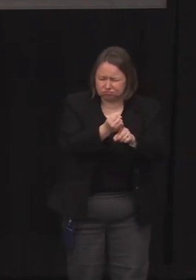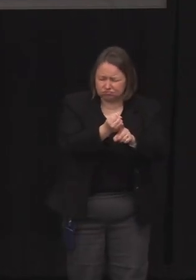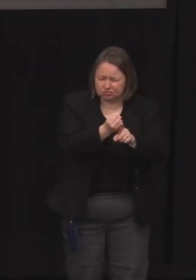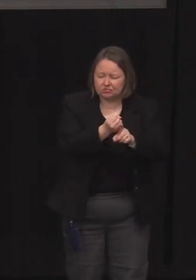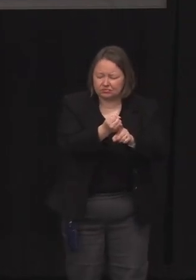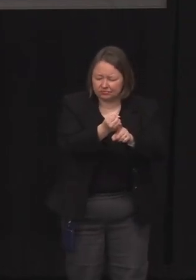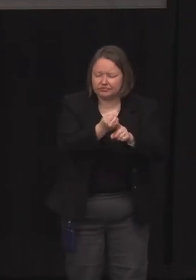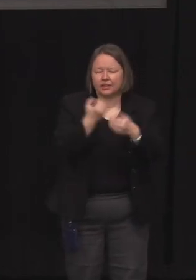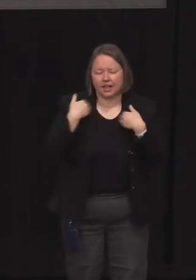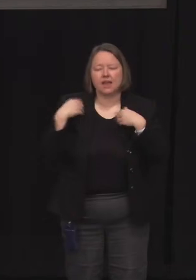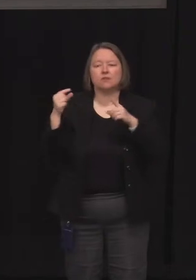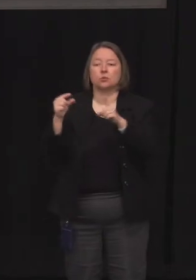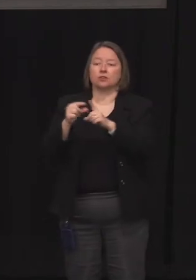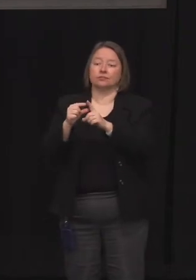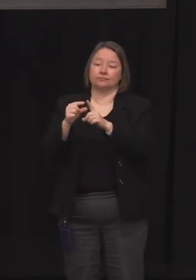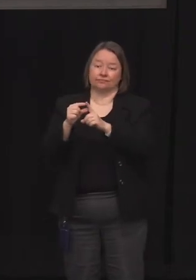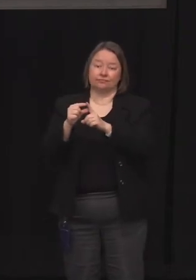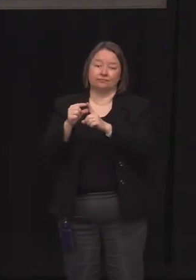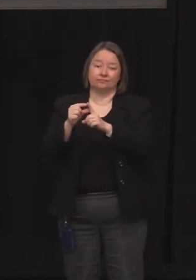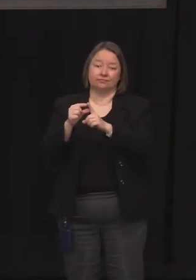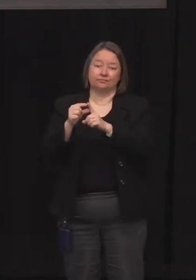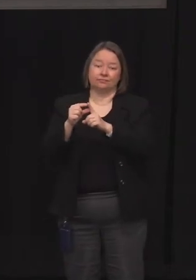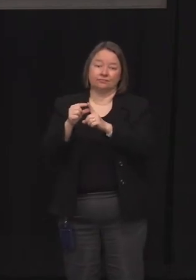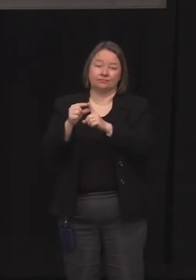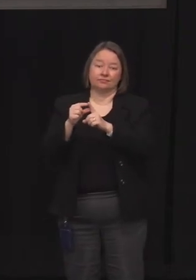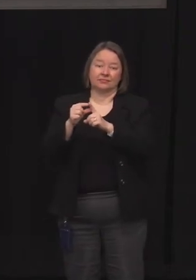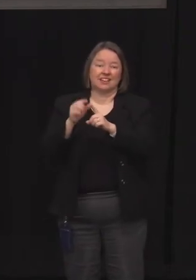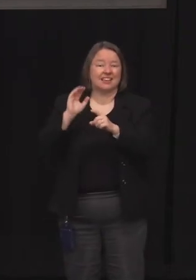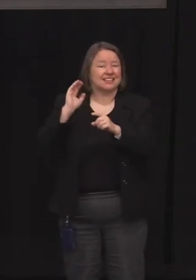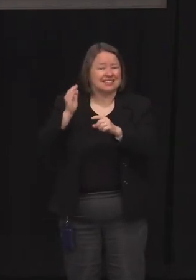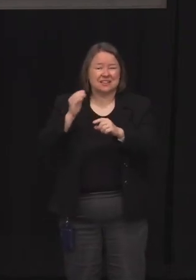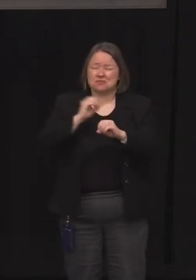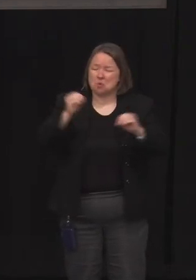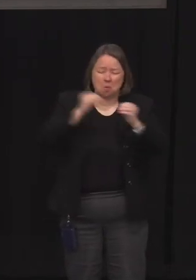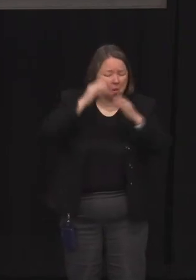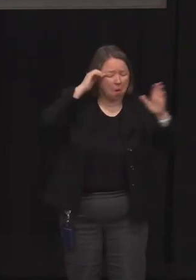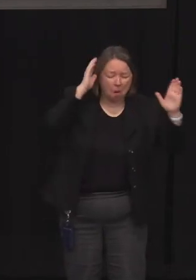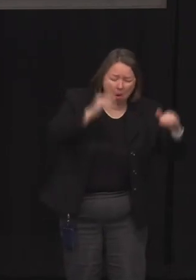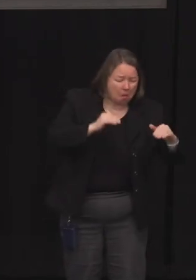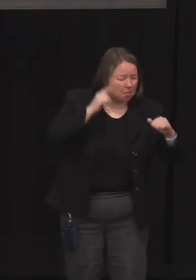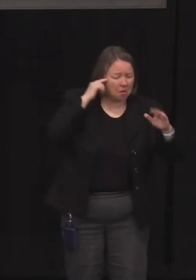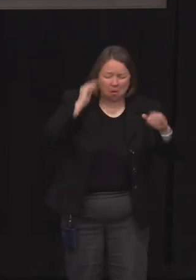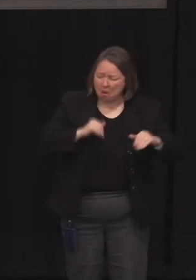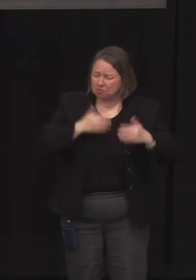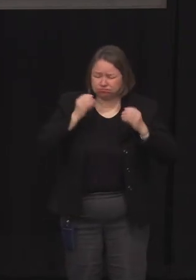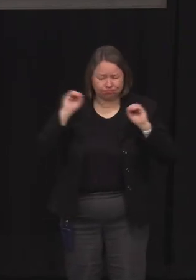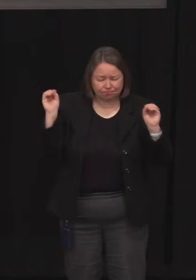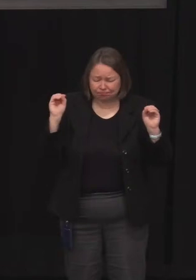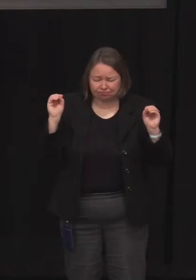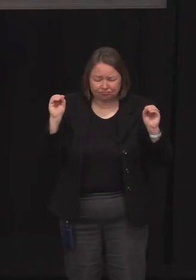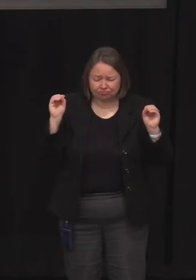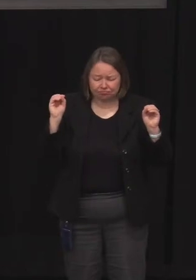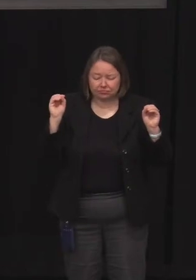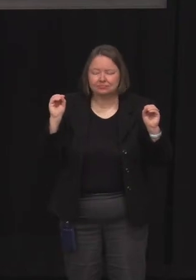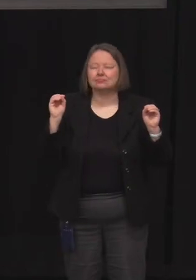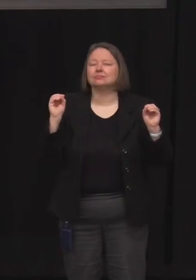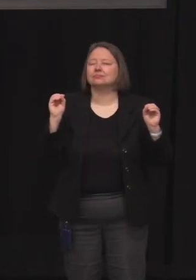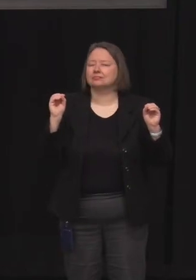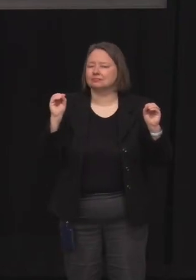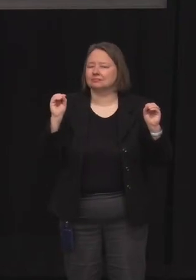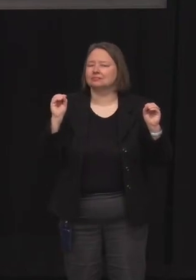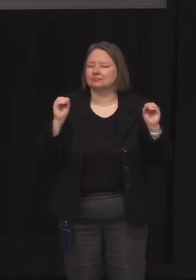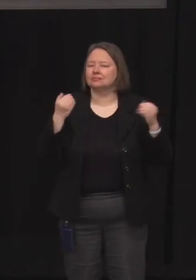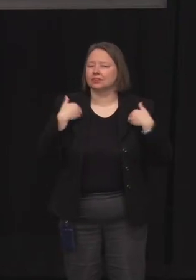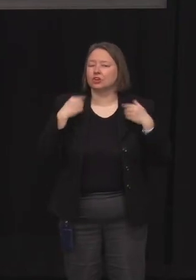is a word. When it seems that all hope is gone, there is a